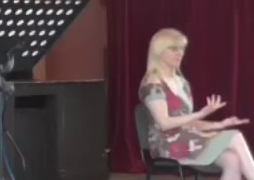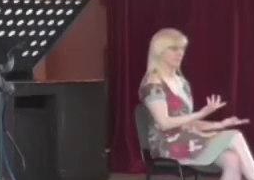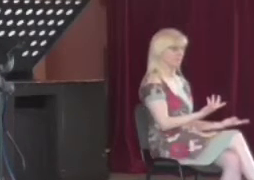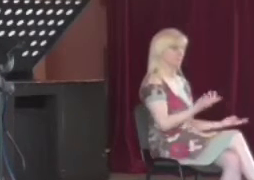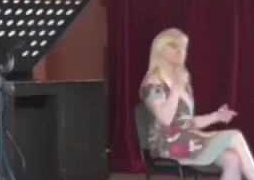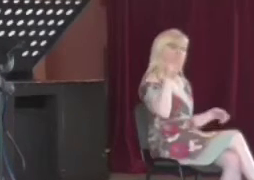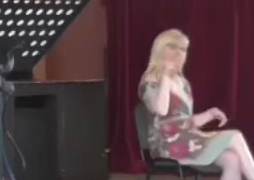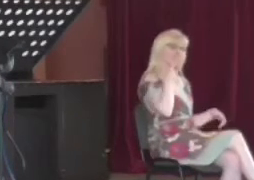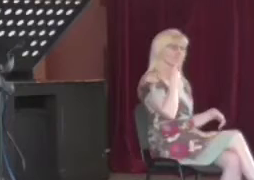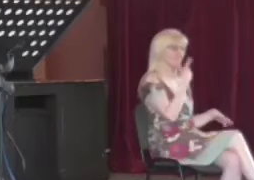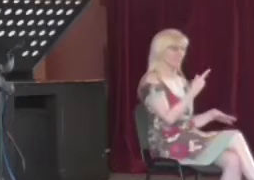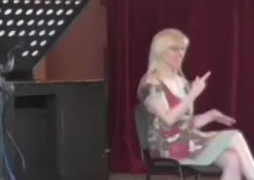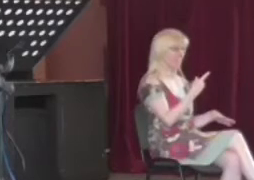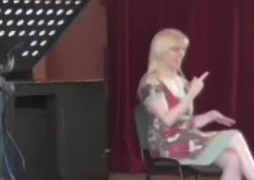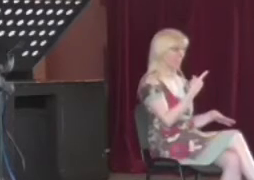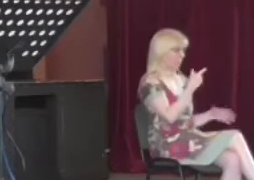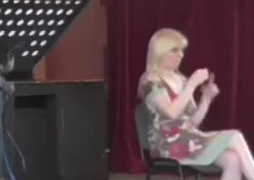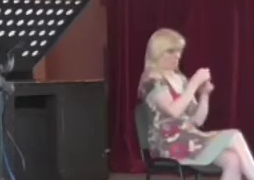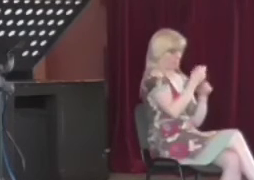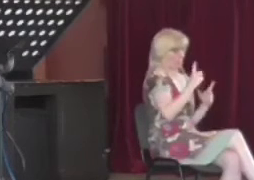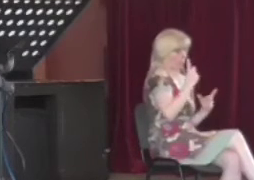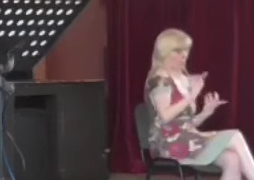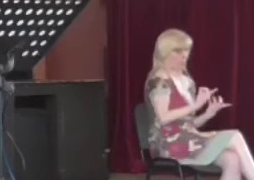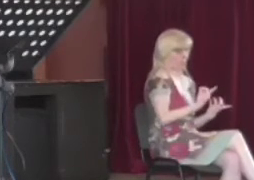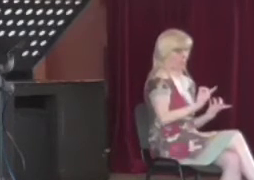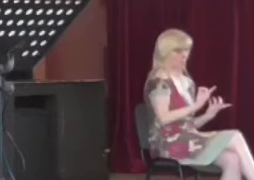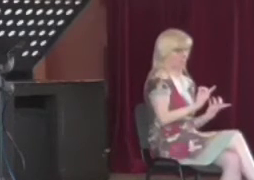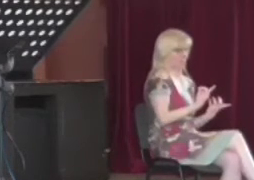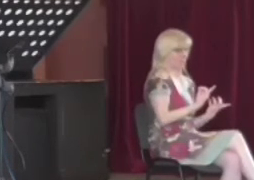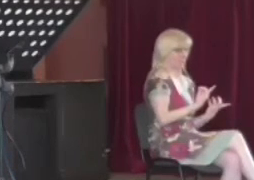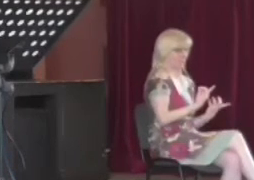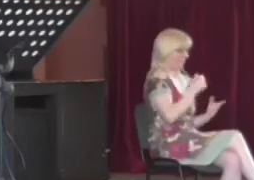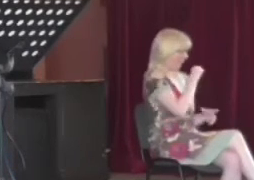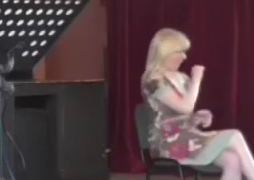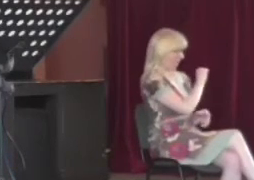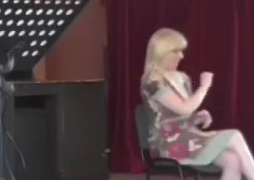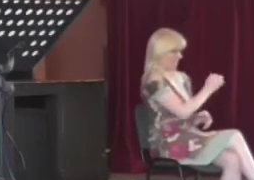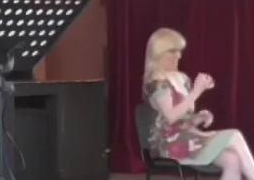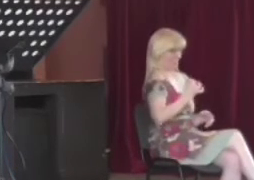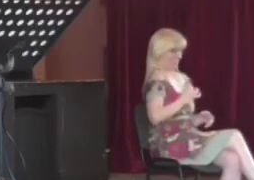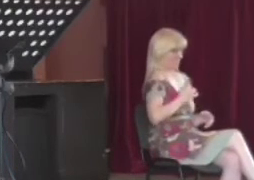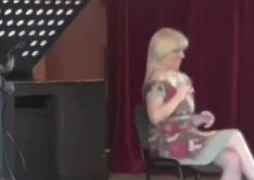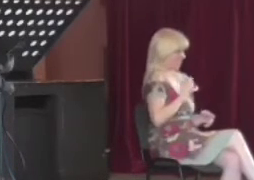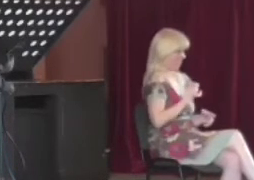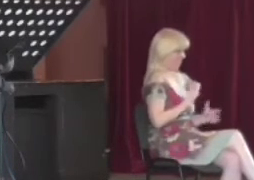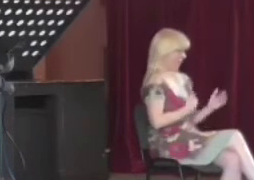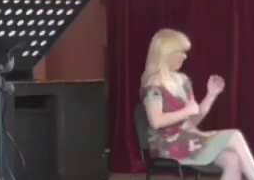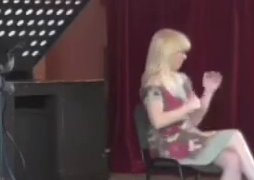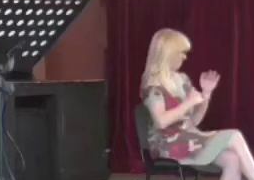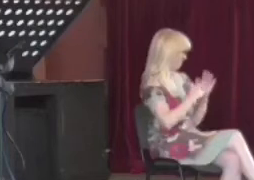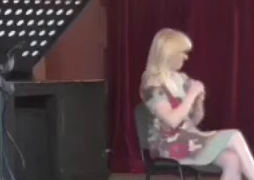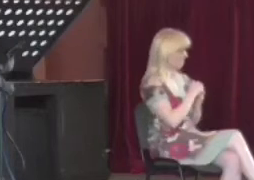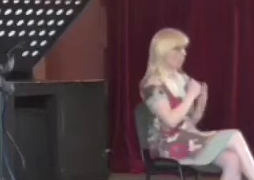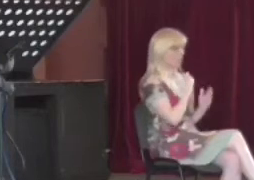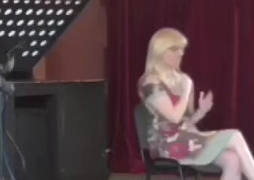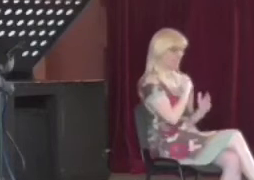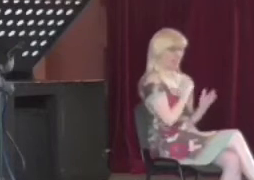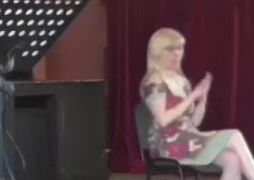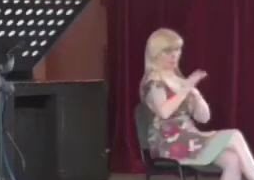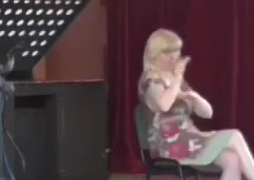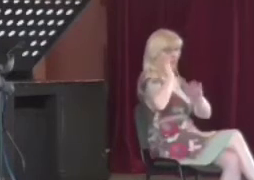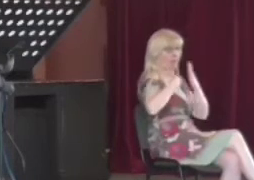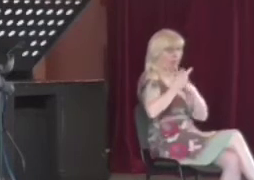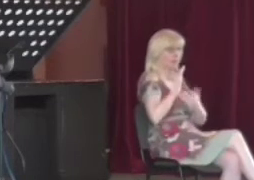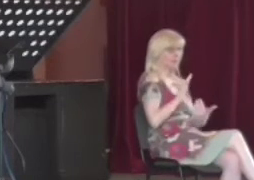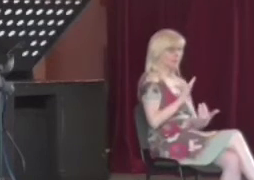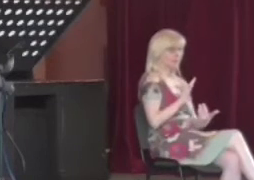a 5-year period, or it wasn't a he'll take a break and then he'll come and do all this wonderful stuff. It was pretty instantaneous.